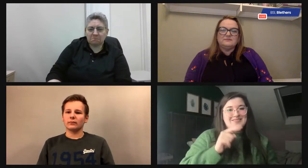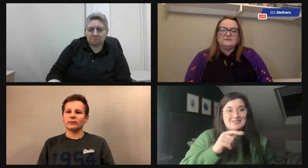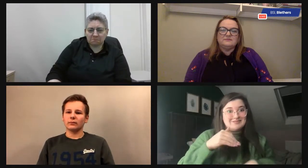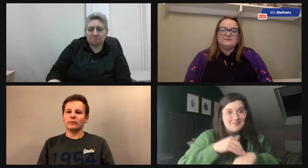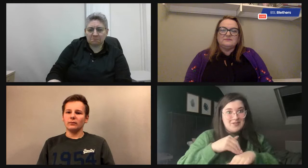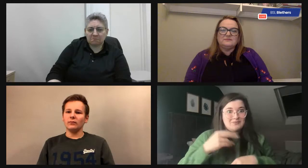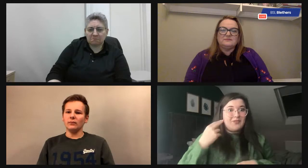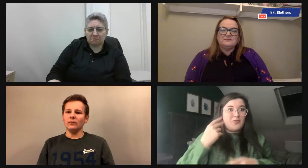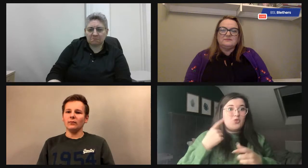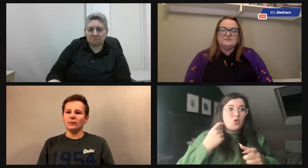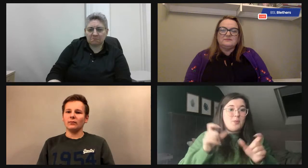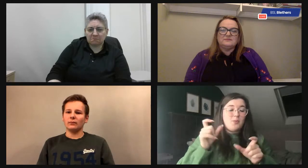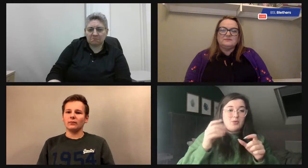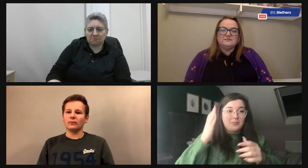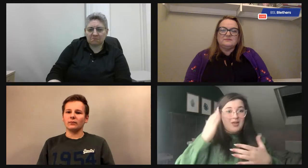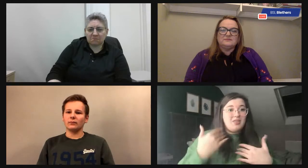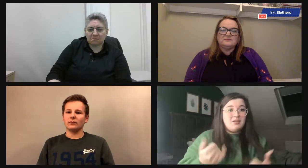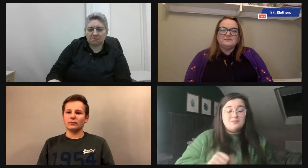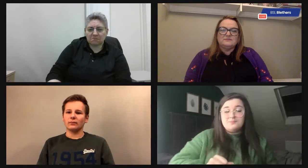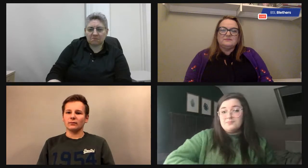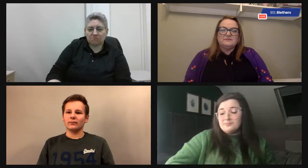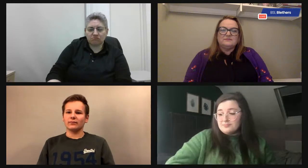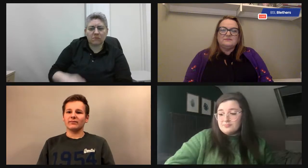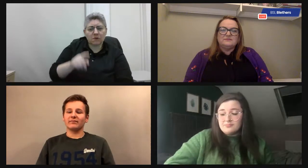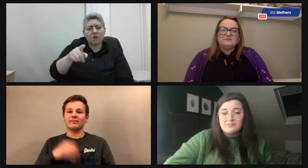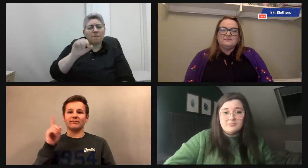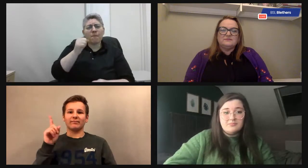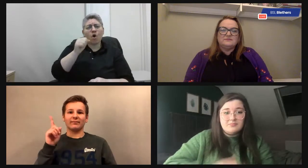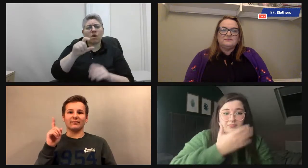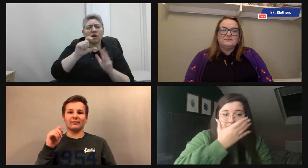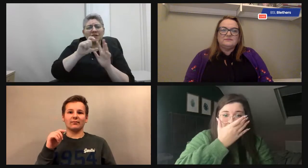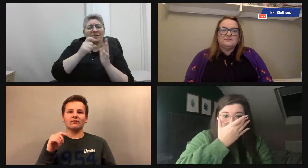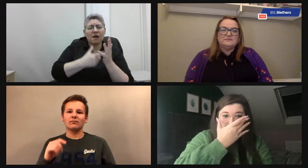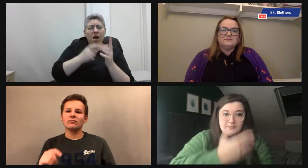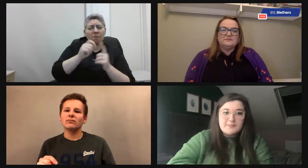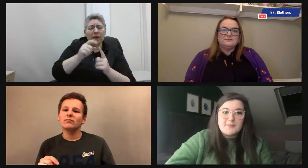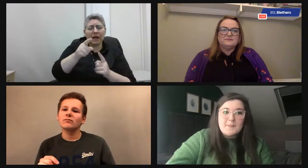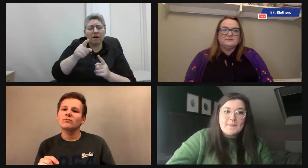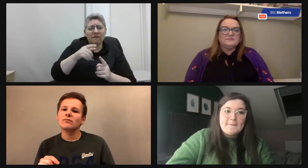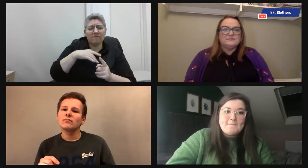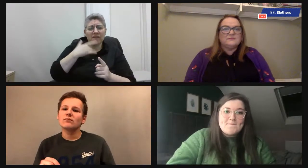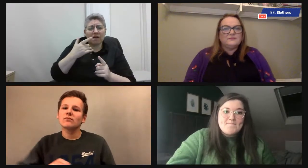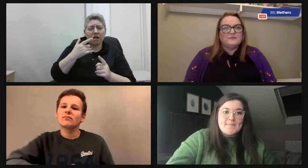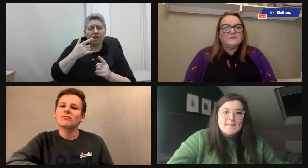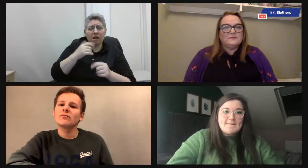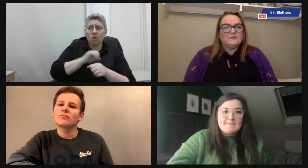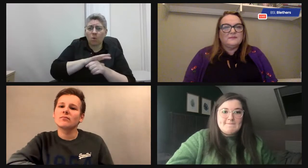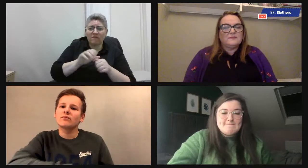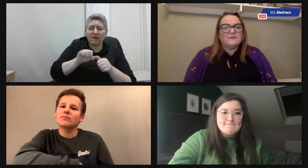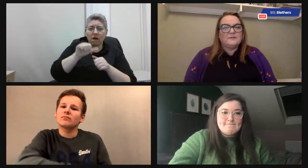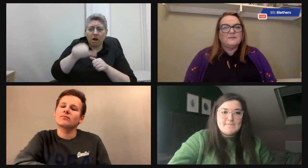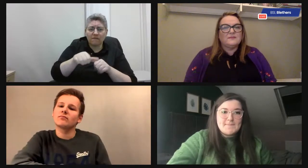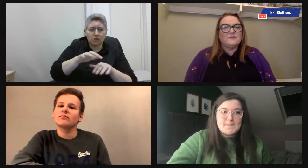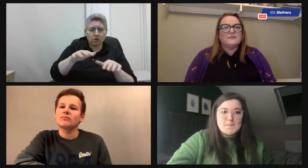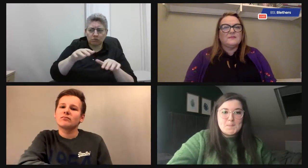you would feel awkward, so you started putting things off. And I know that affected a lot of young deaf people. Moira,